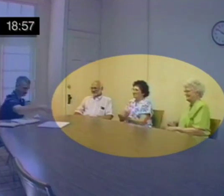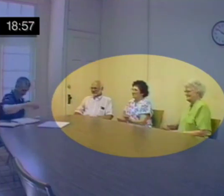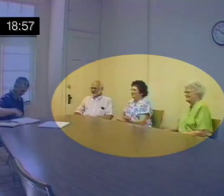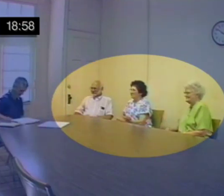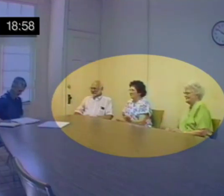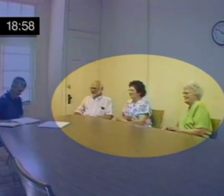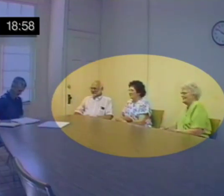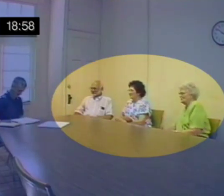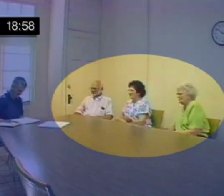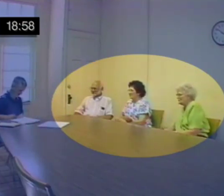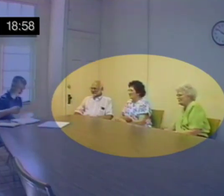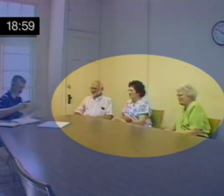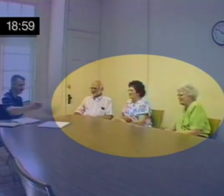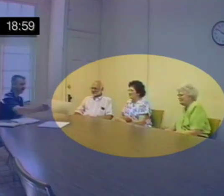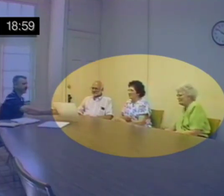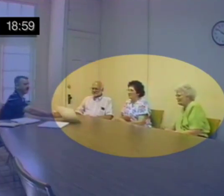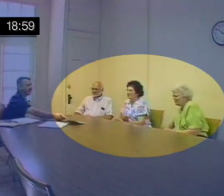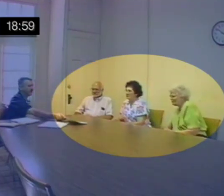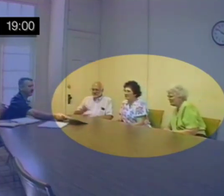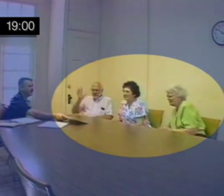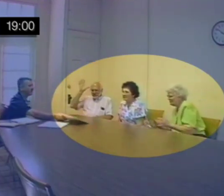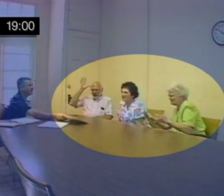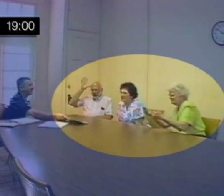Let's watch some examples from the tapes.